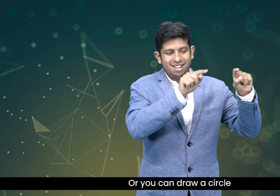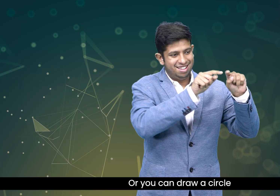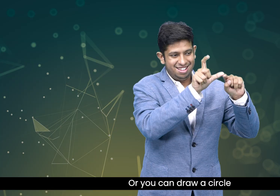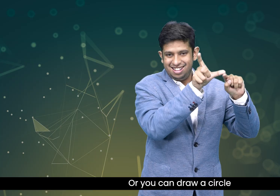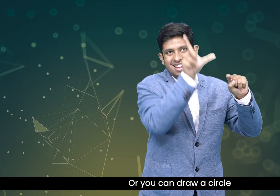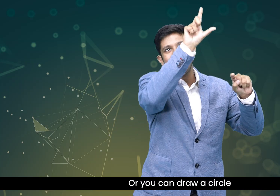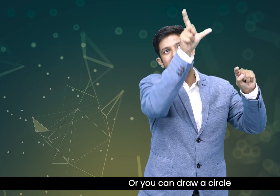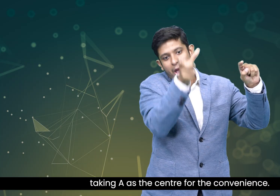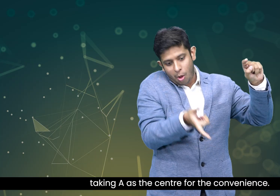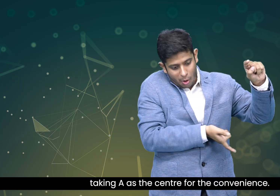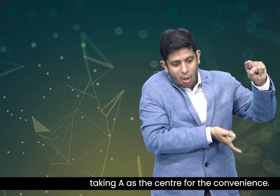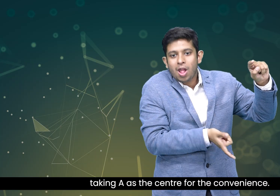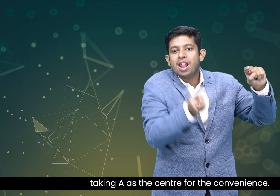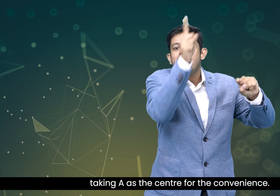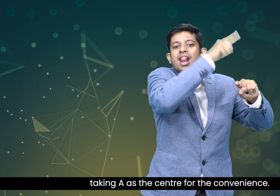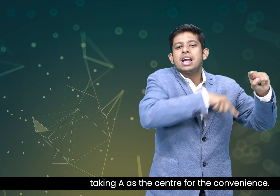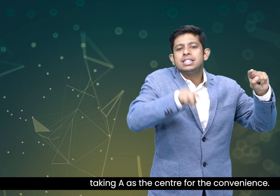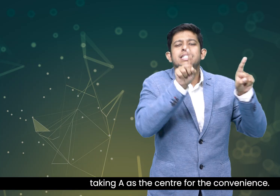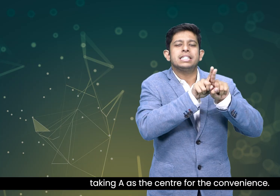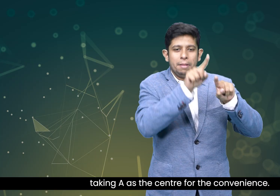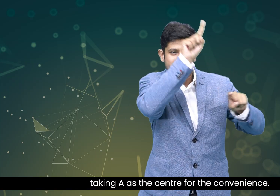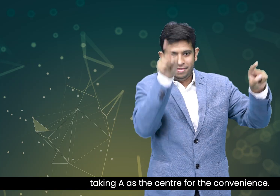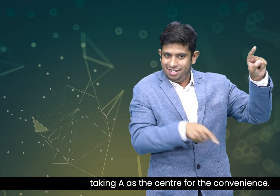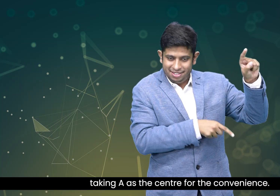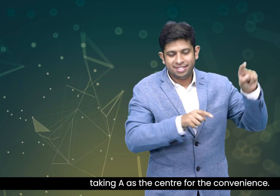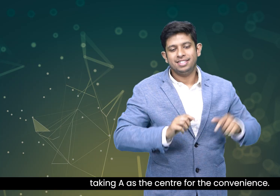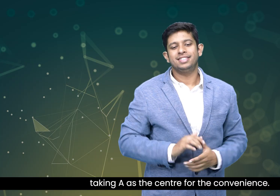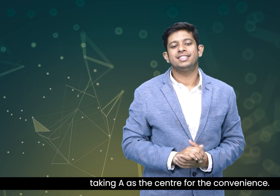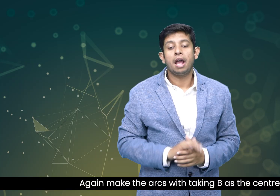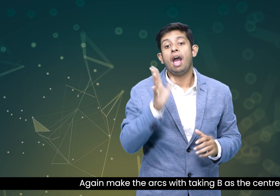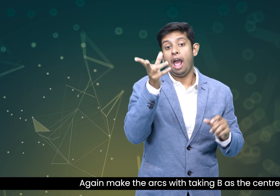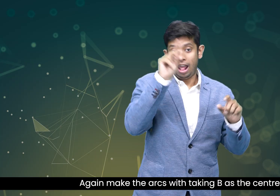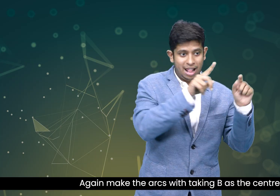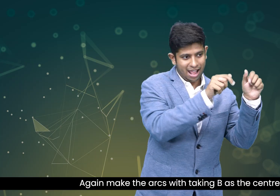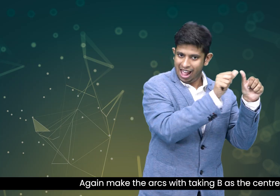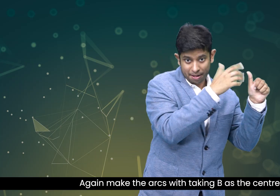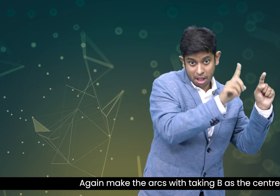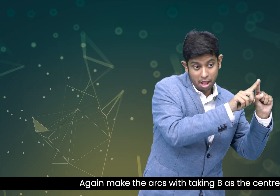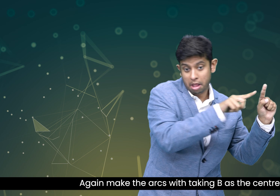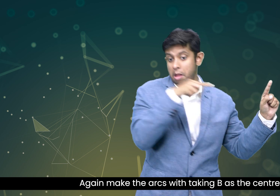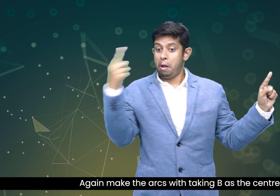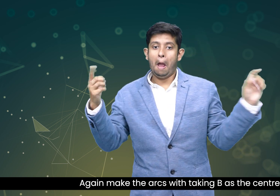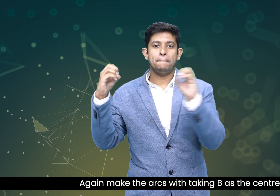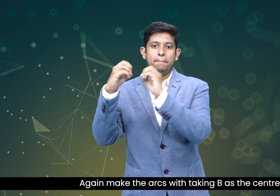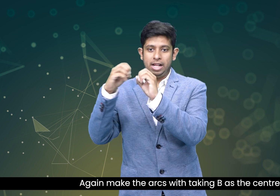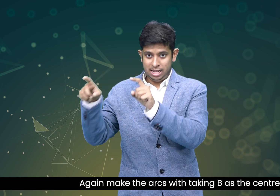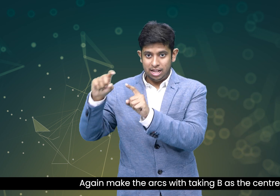a circle taking A as the center for the convenience. Again, make the arcs with taking B as the